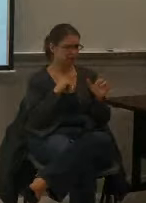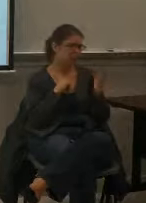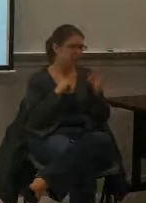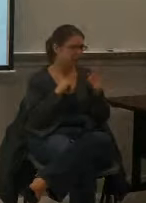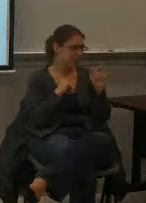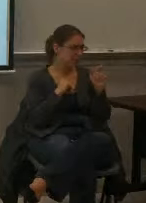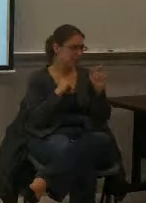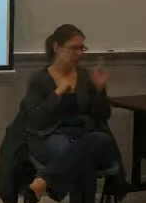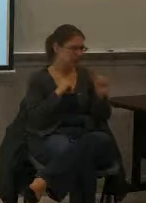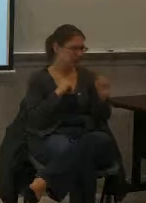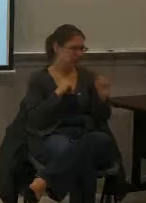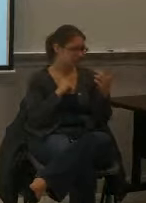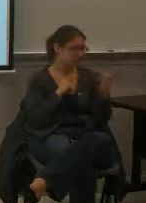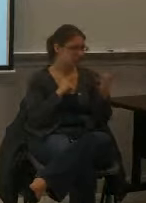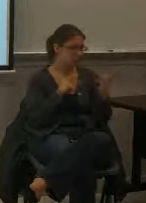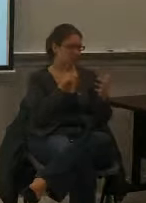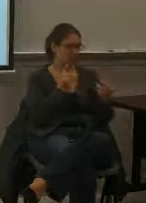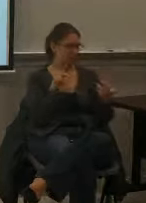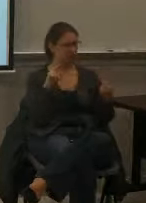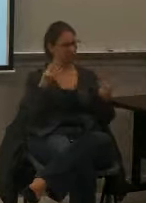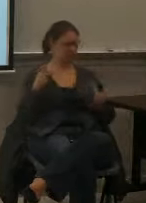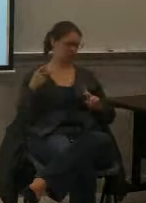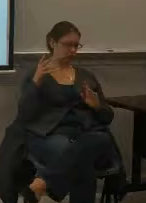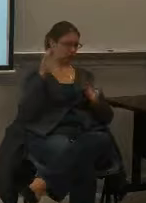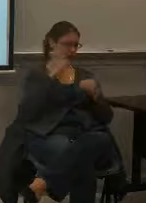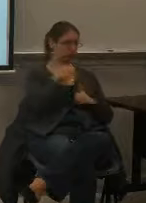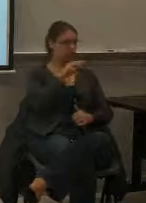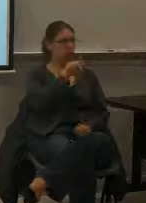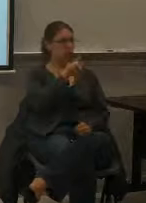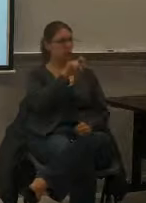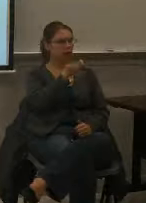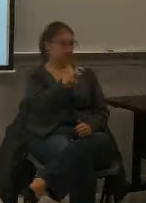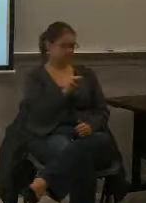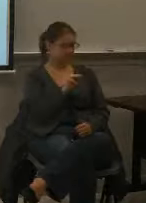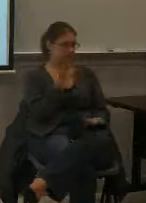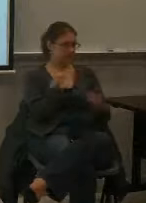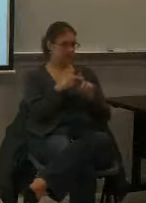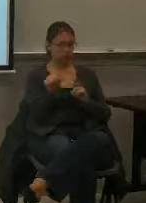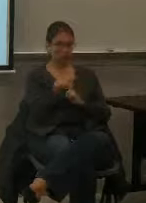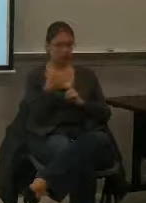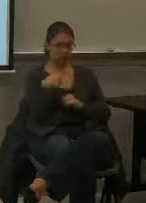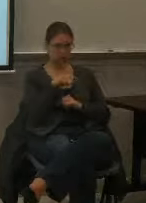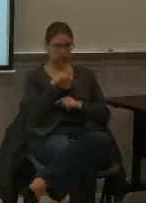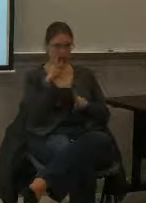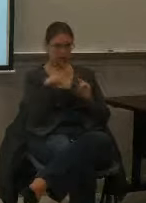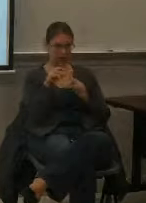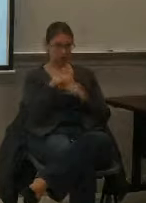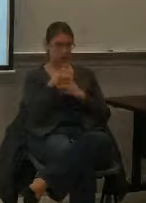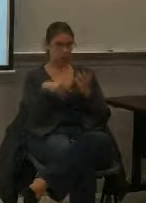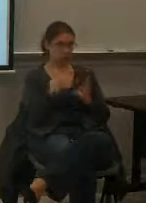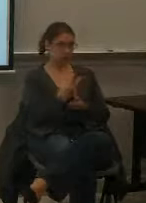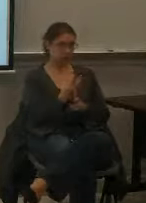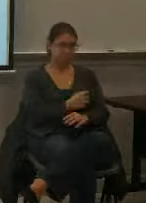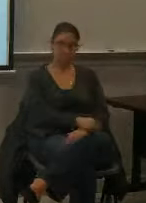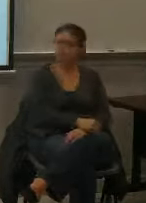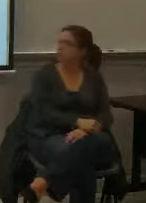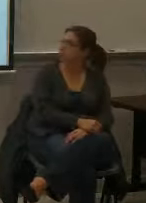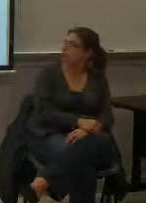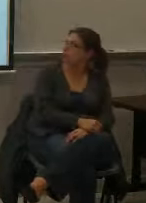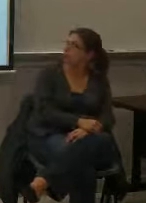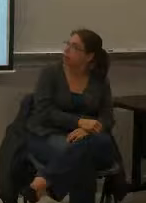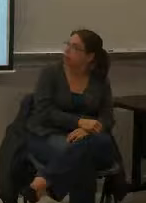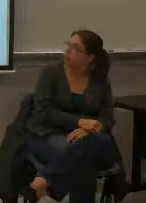So it's a real turned around mutualism as far as anything that in the world. I don't think there's many